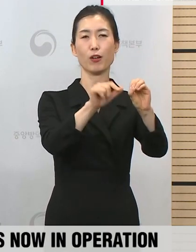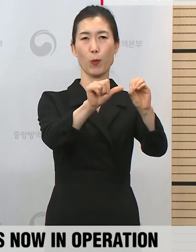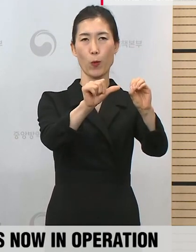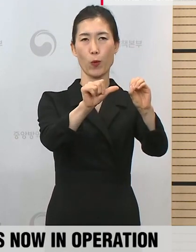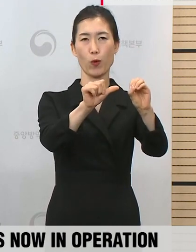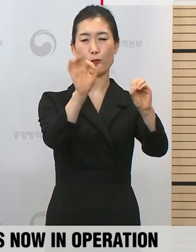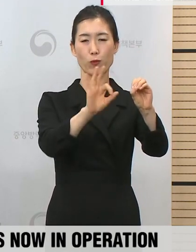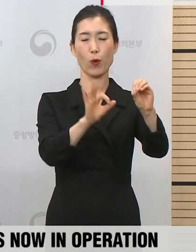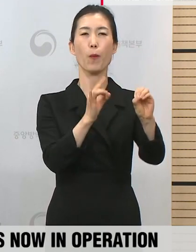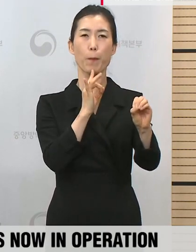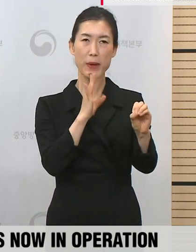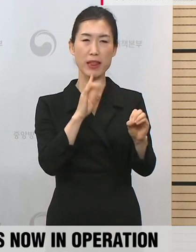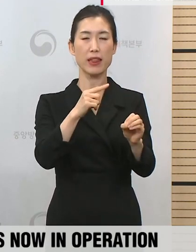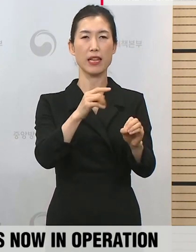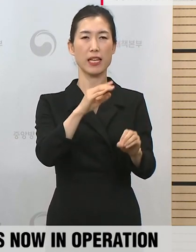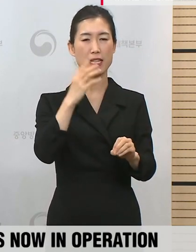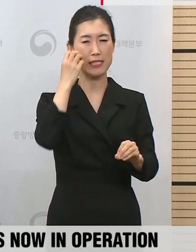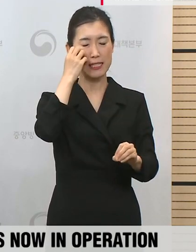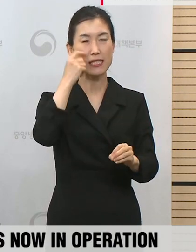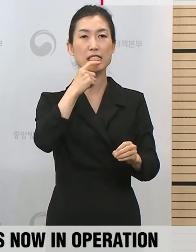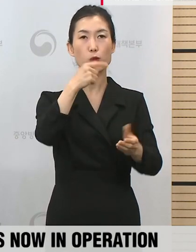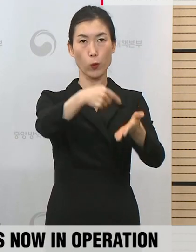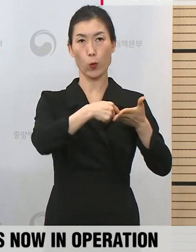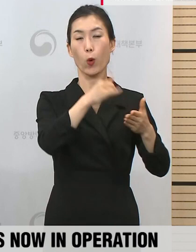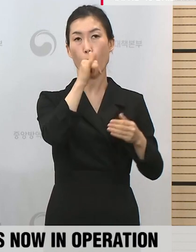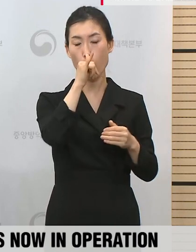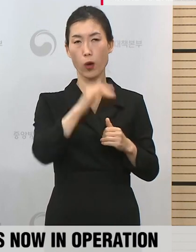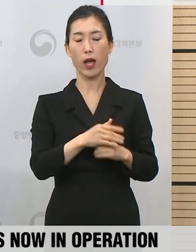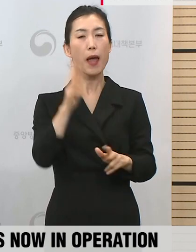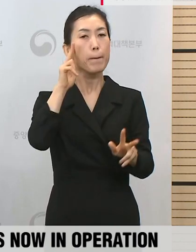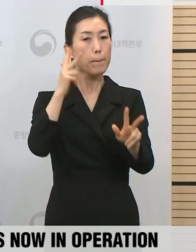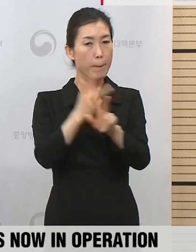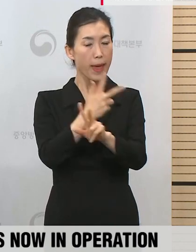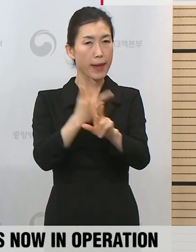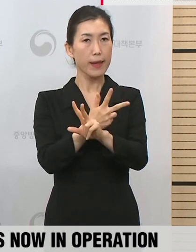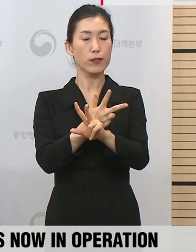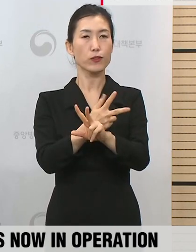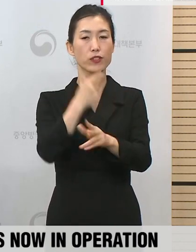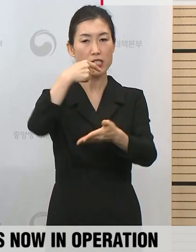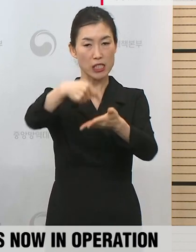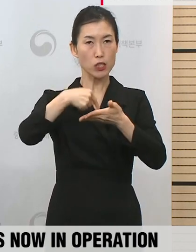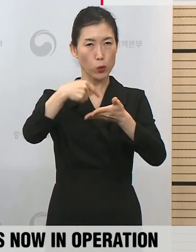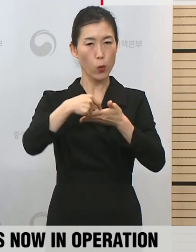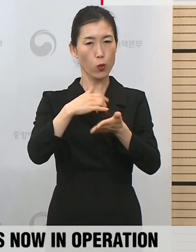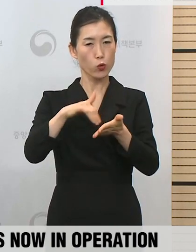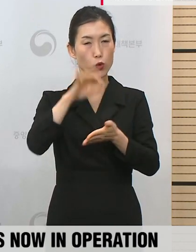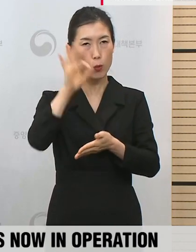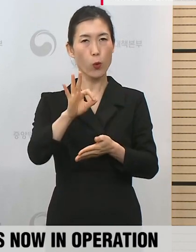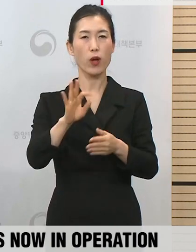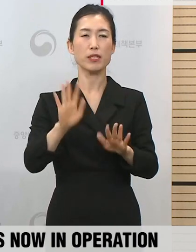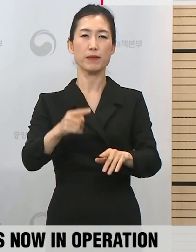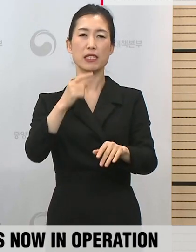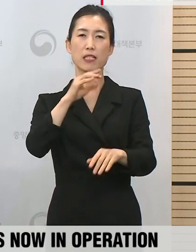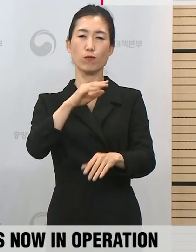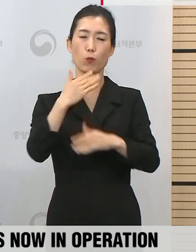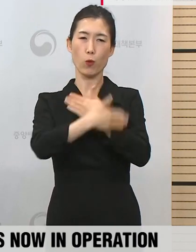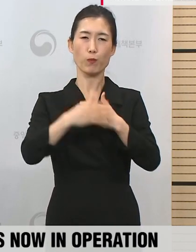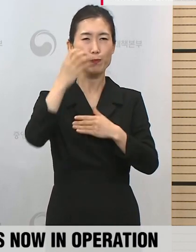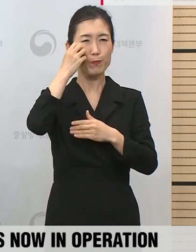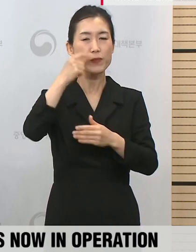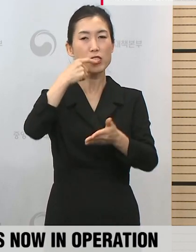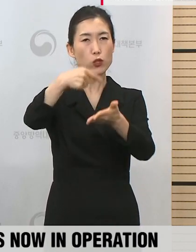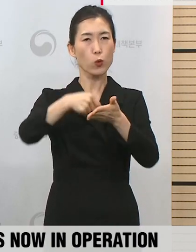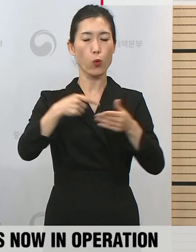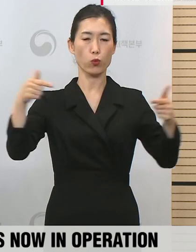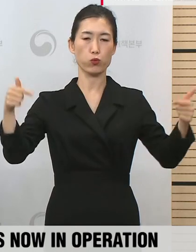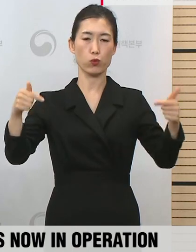we have seen that about 0.5% of the inoculation recipients have reported post-inoculation adverse